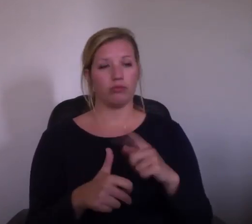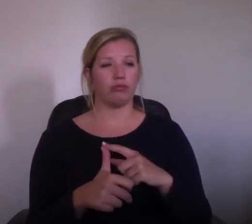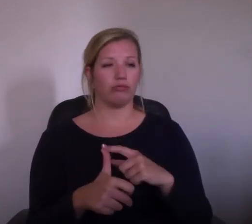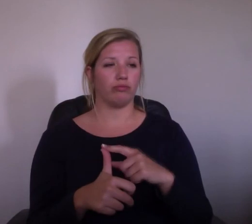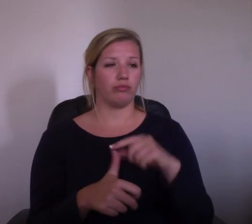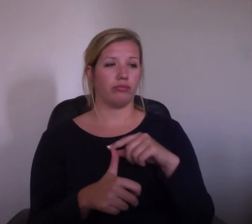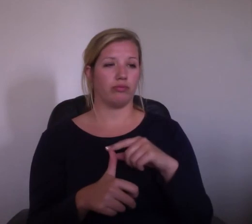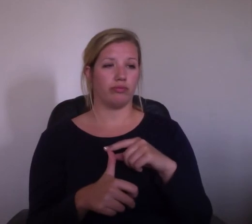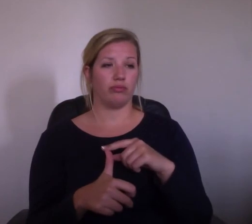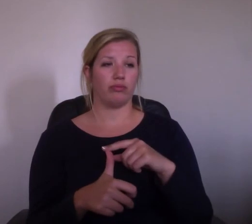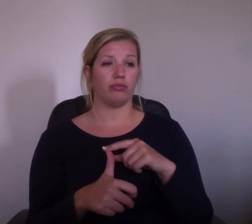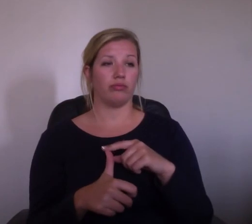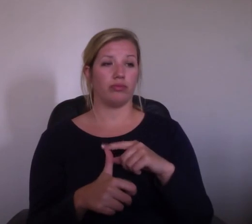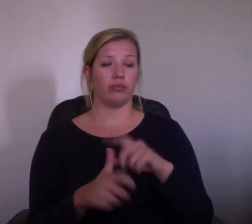is going to